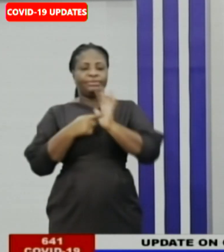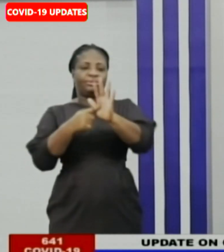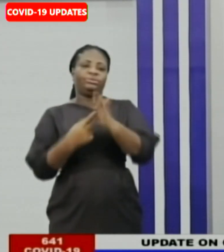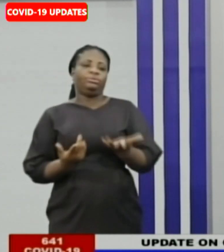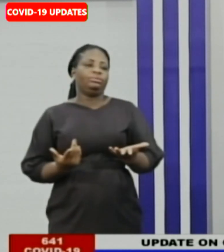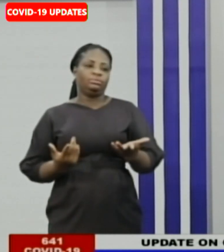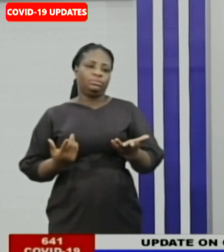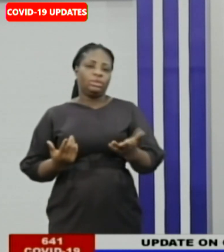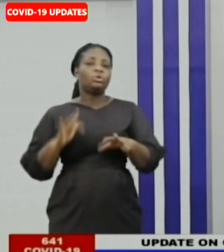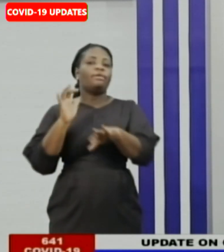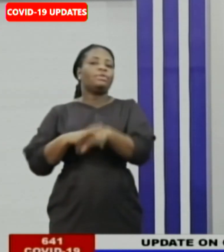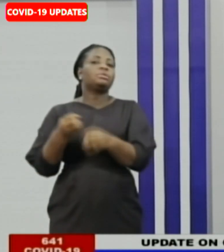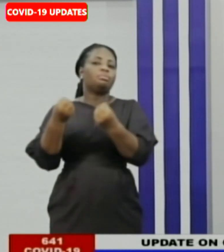underground.